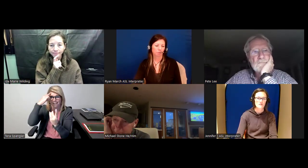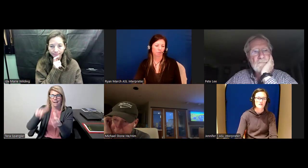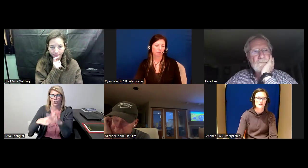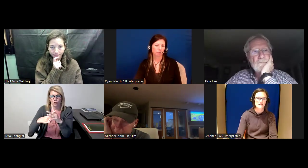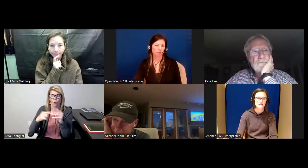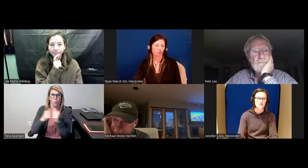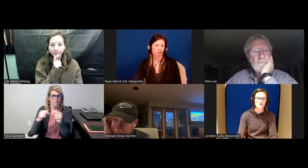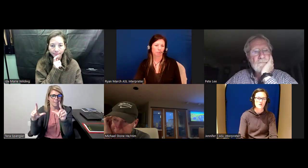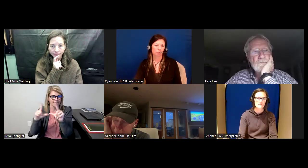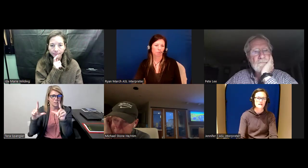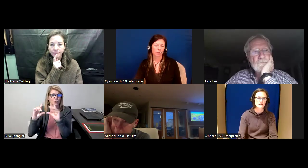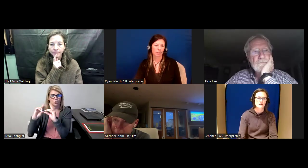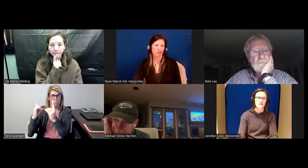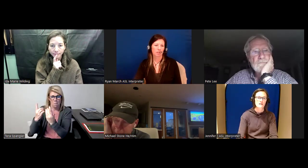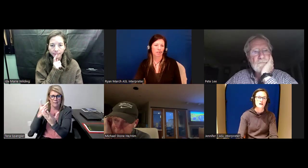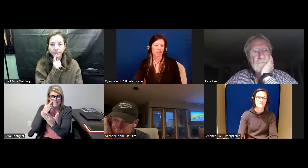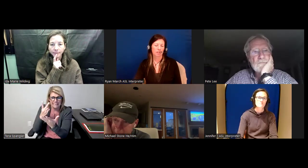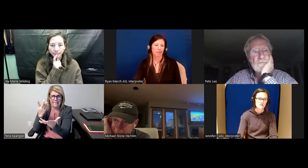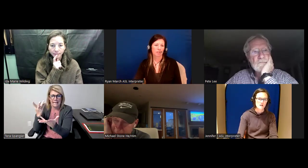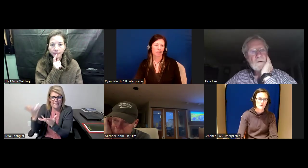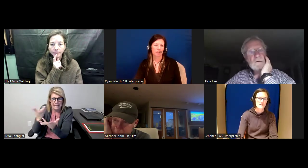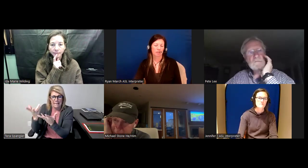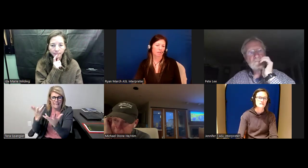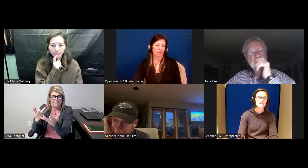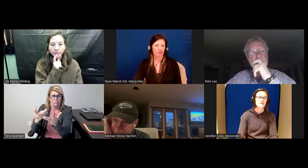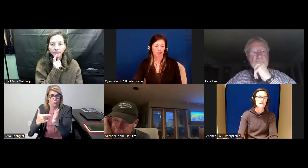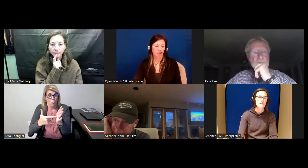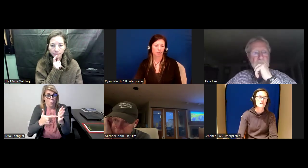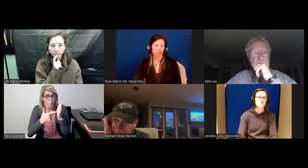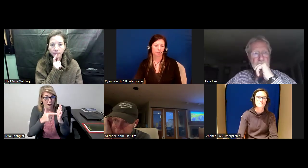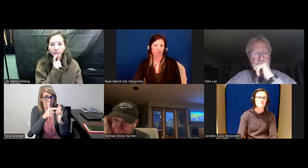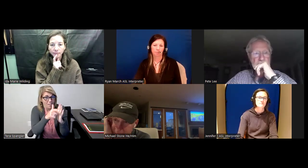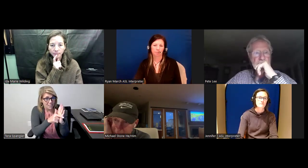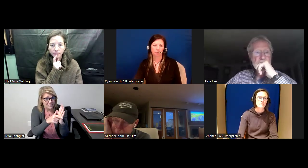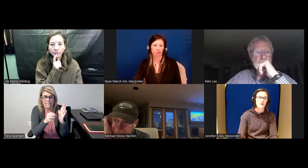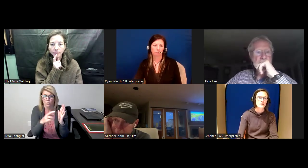connecting with the licensure department. Start with them to see,